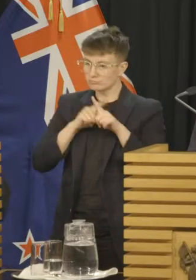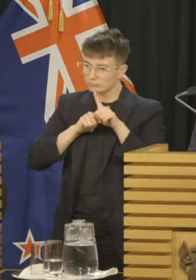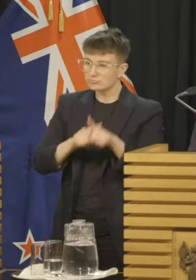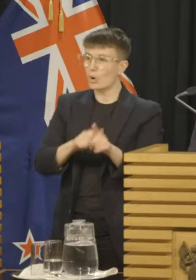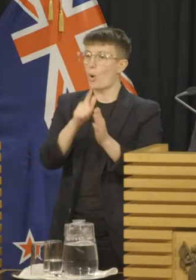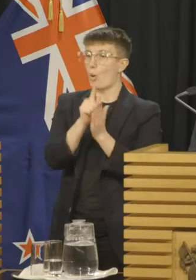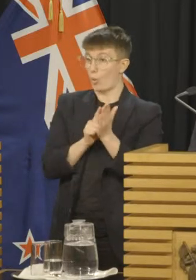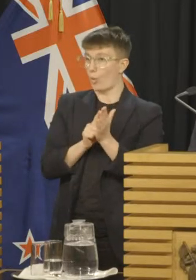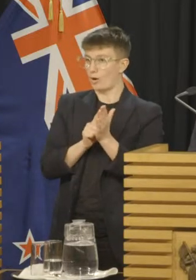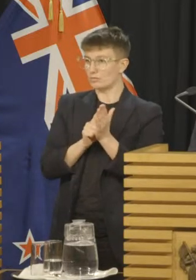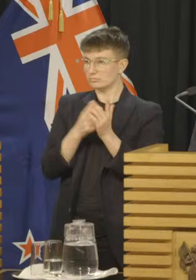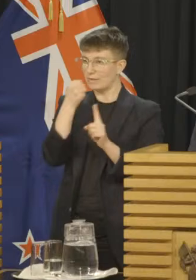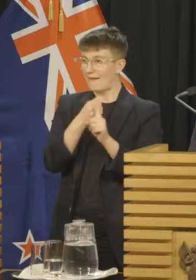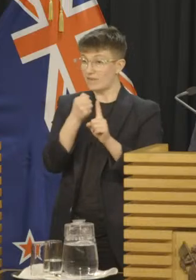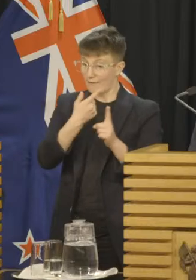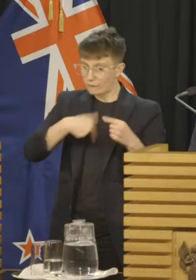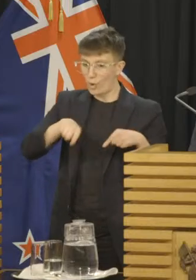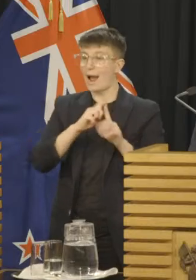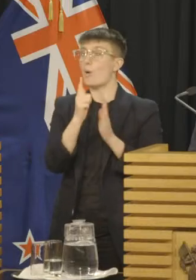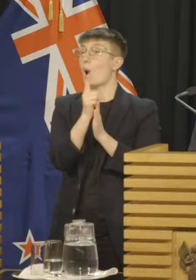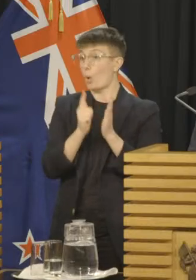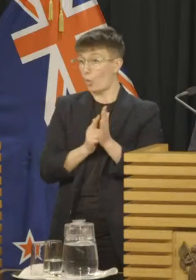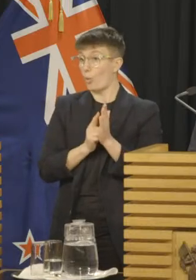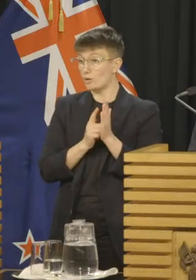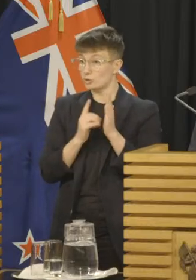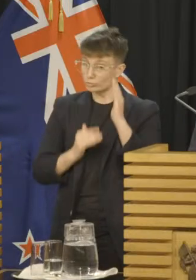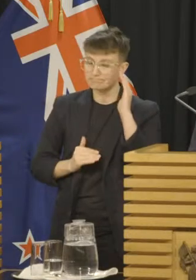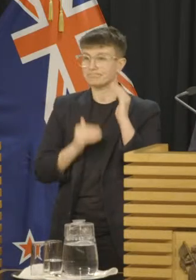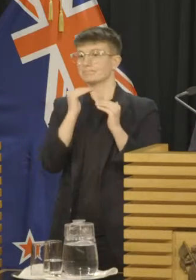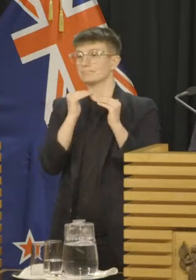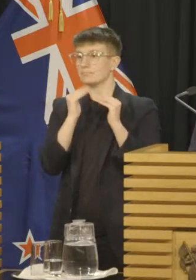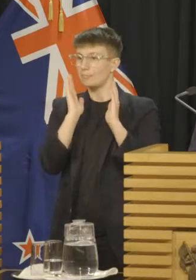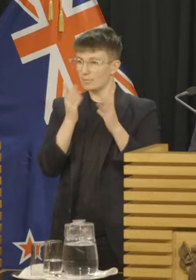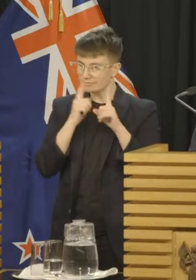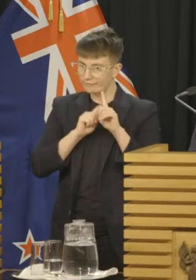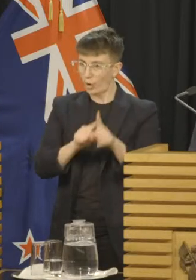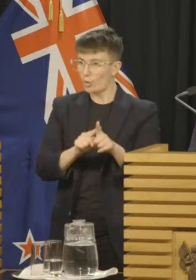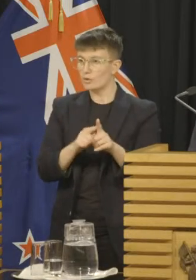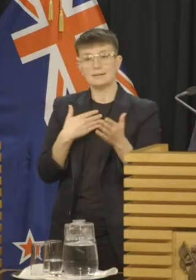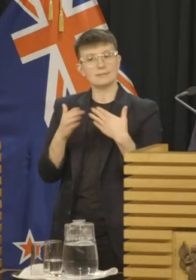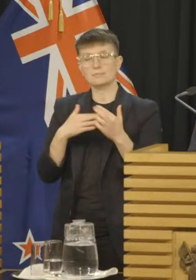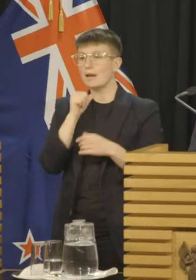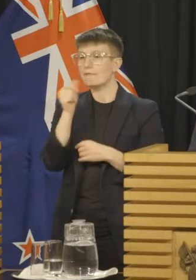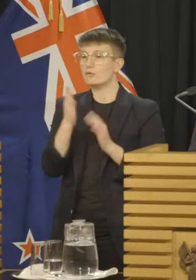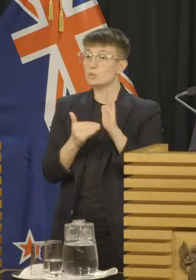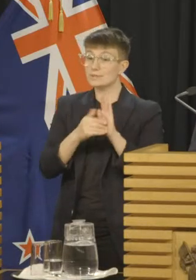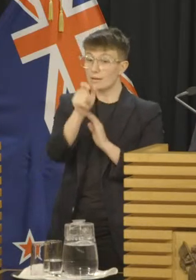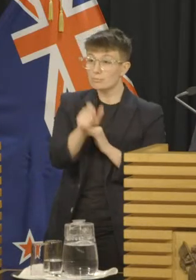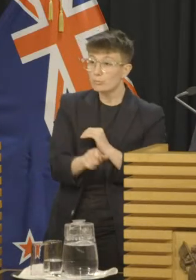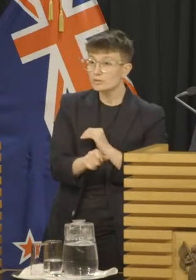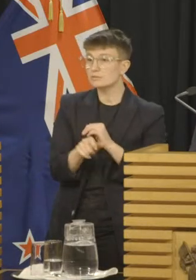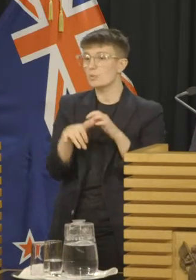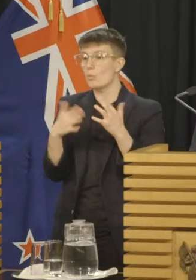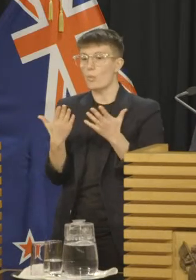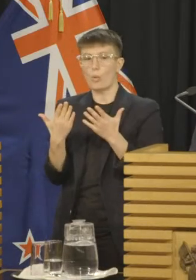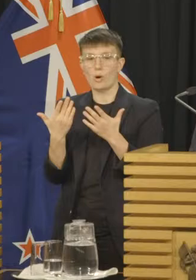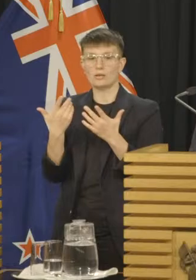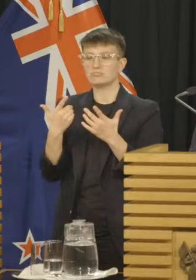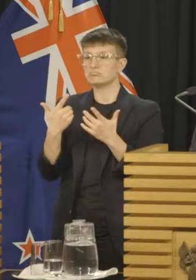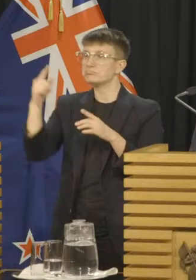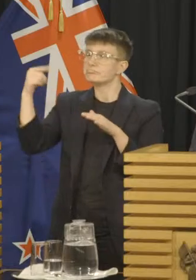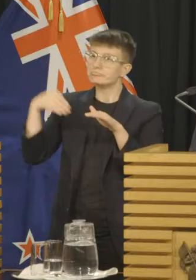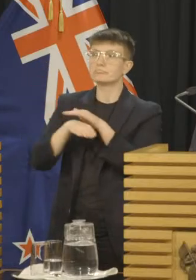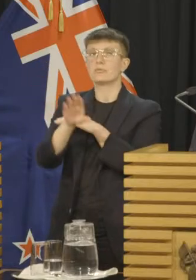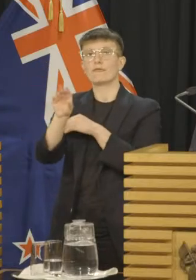very principled view on these issues. Regardless of whether you're a diplomat or a New Zealand citizen, the law is the law, and we will continue to